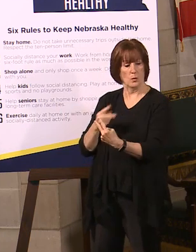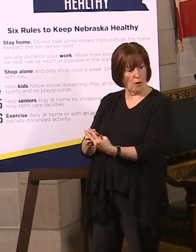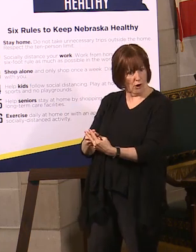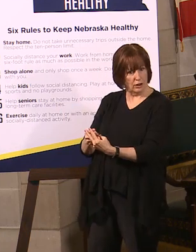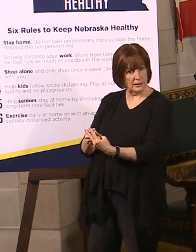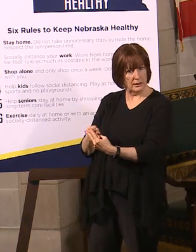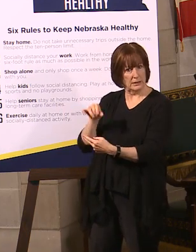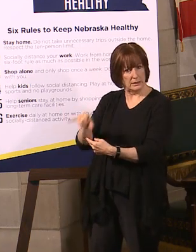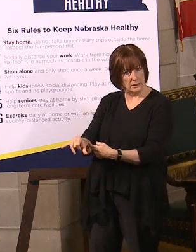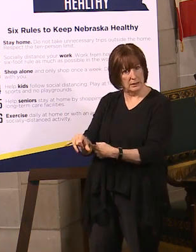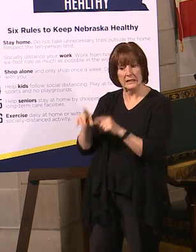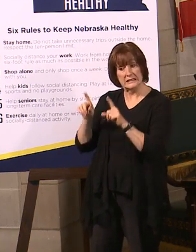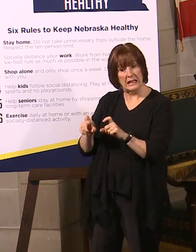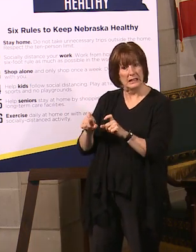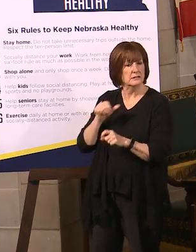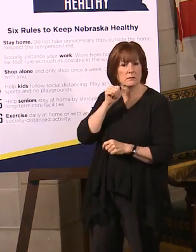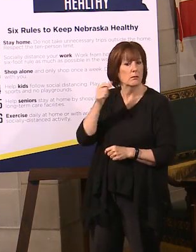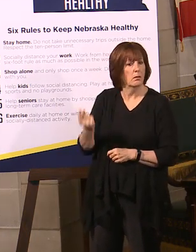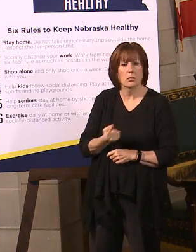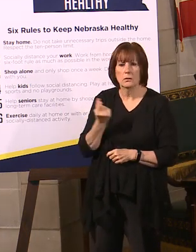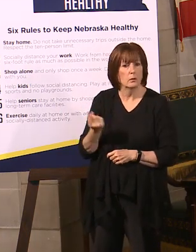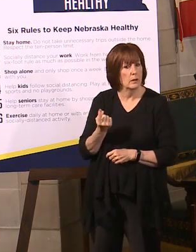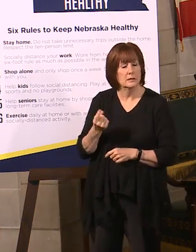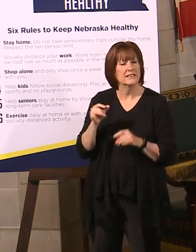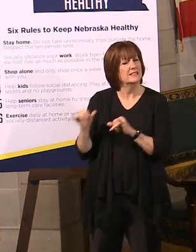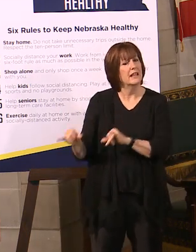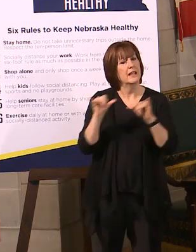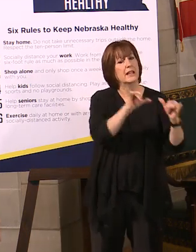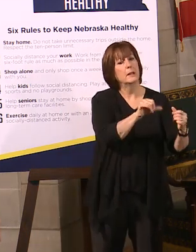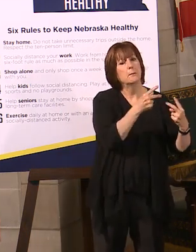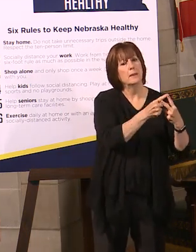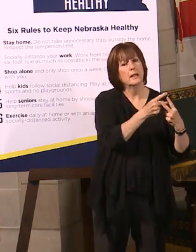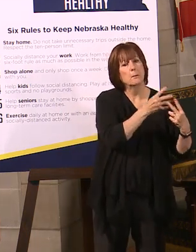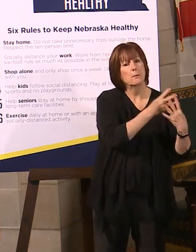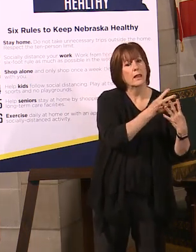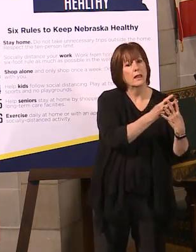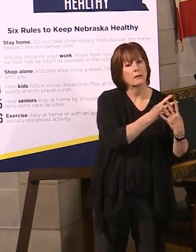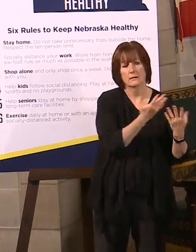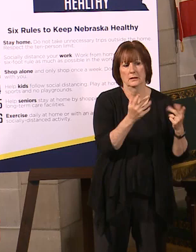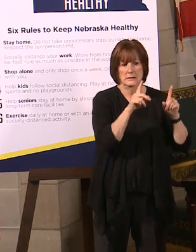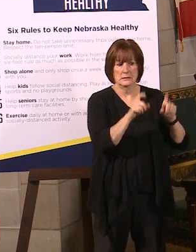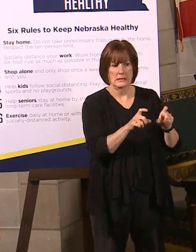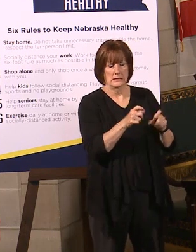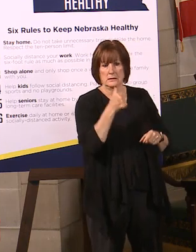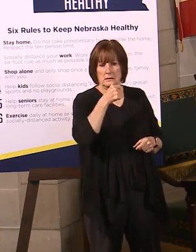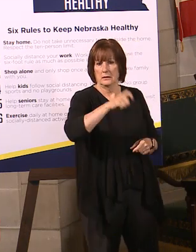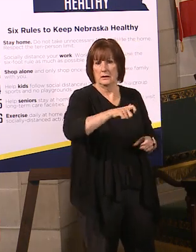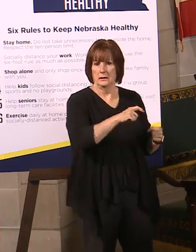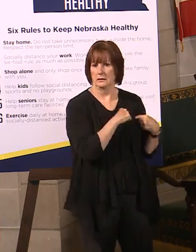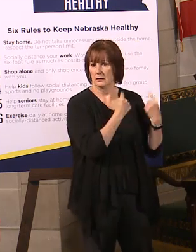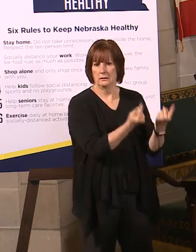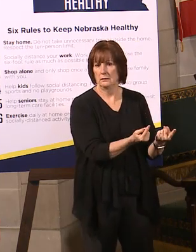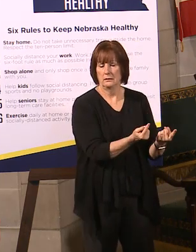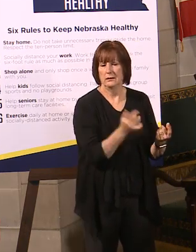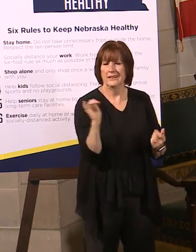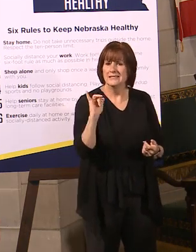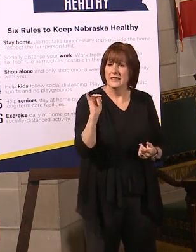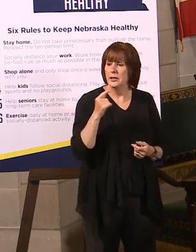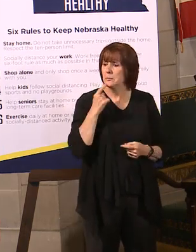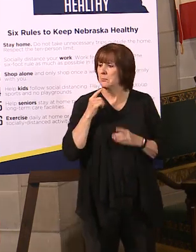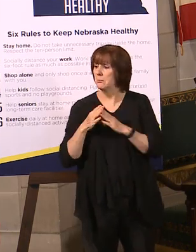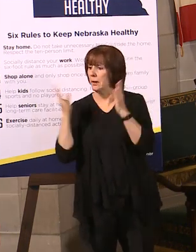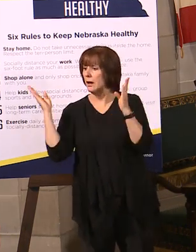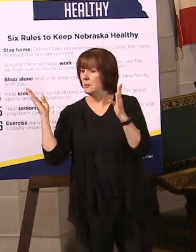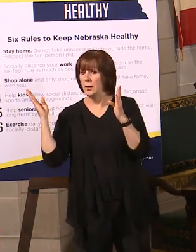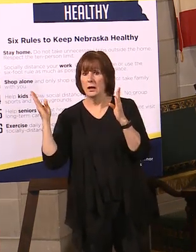the inmates are being treated the same way. So with regard to our correctional folks, there hasn't been a need to test those inmates because, again, just like the public,